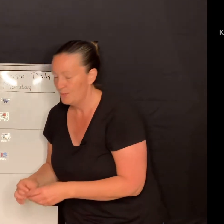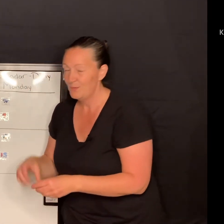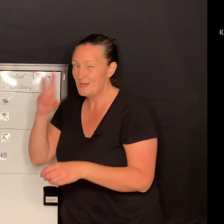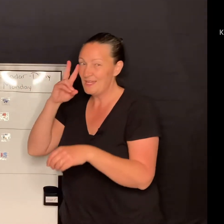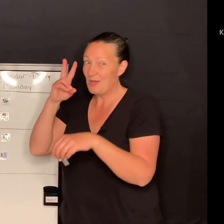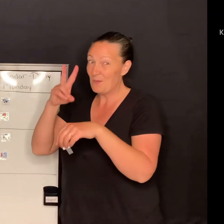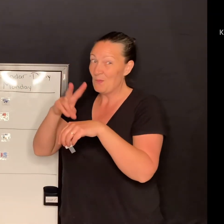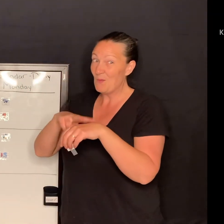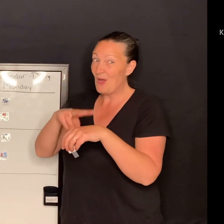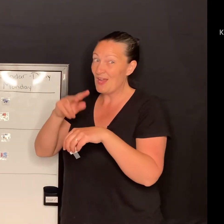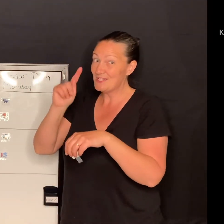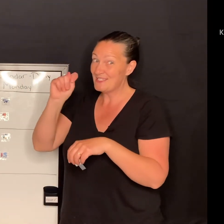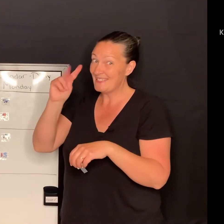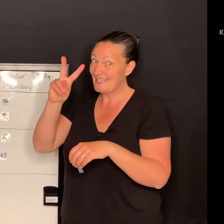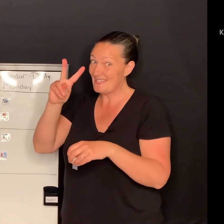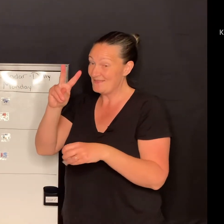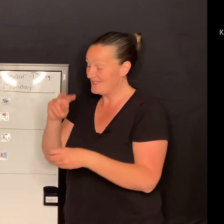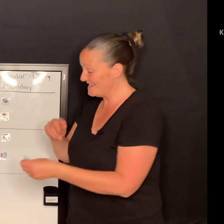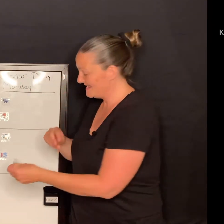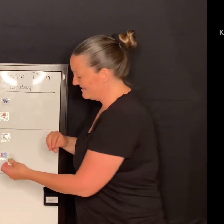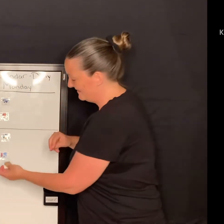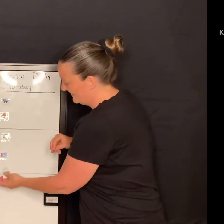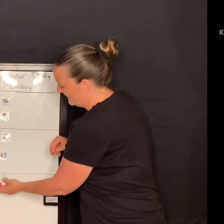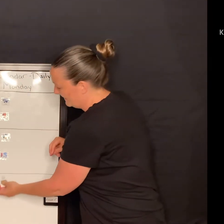we can watch TV.